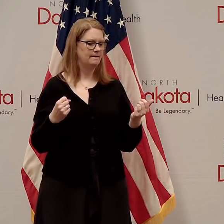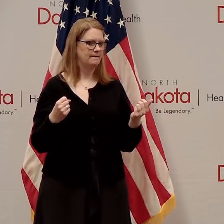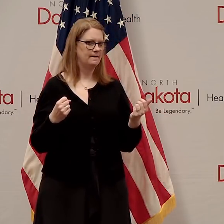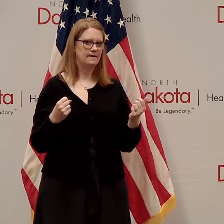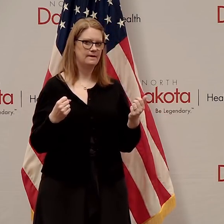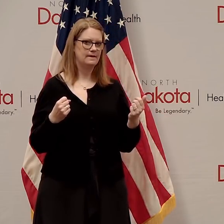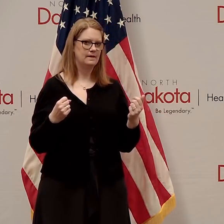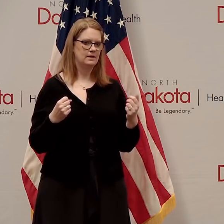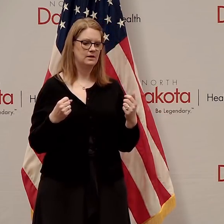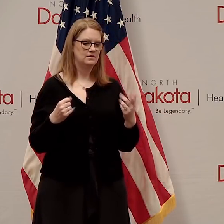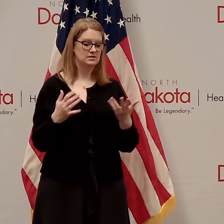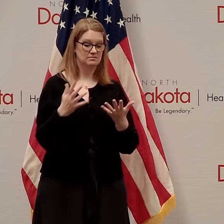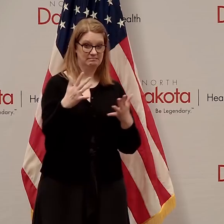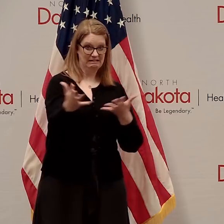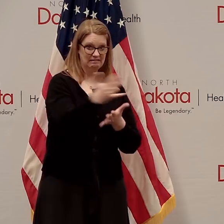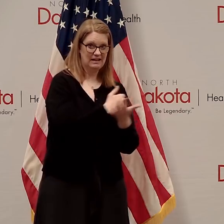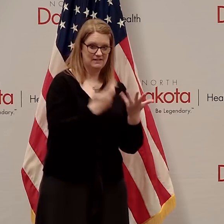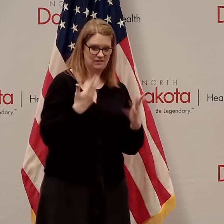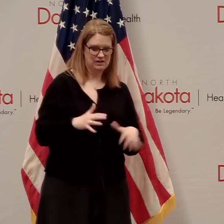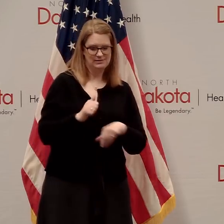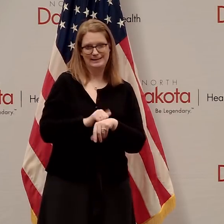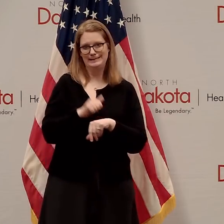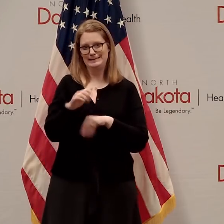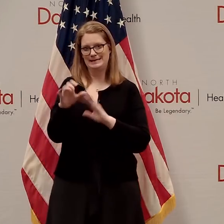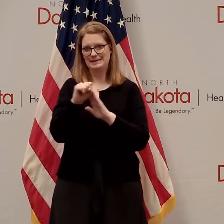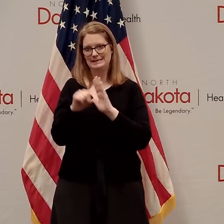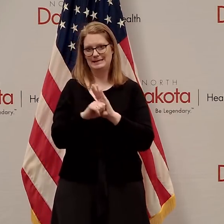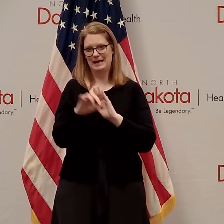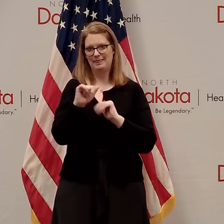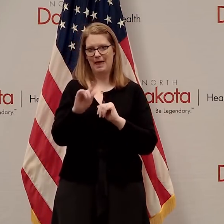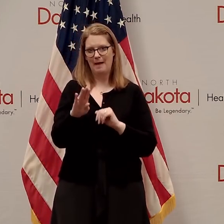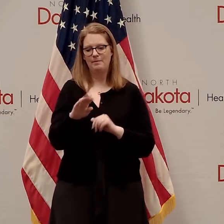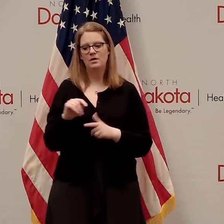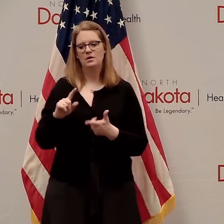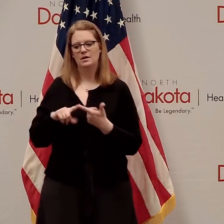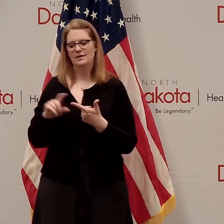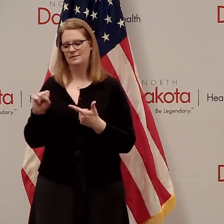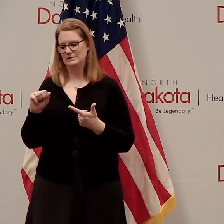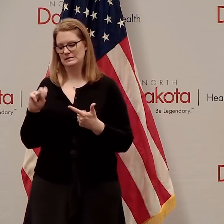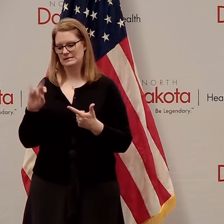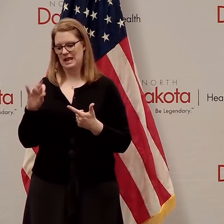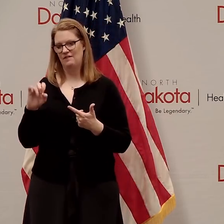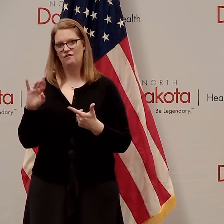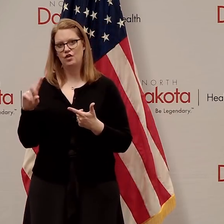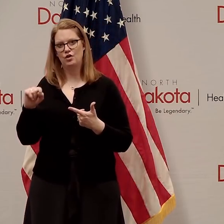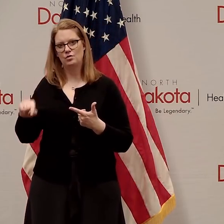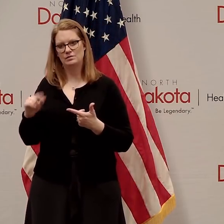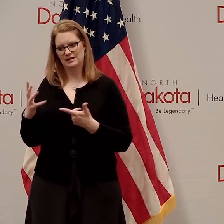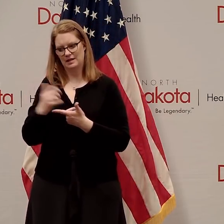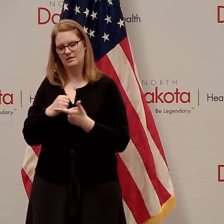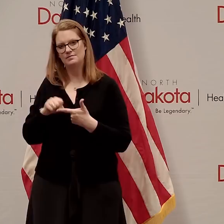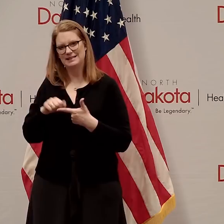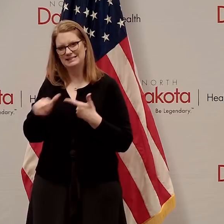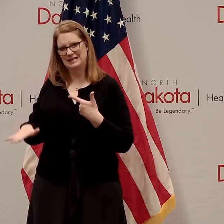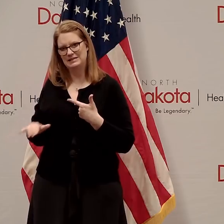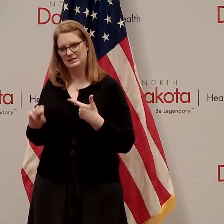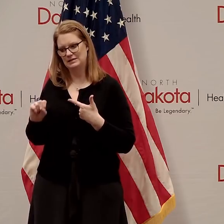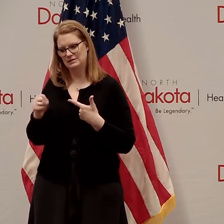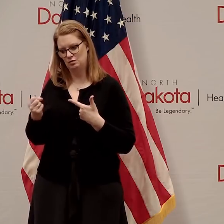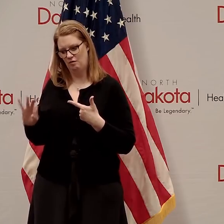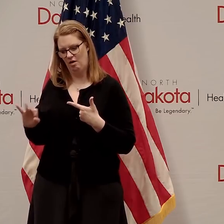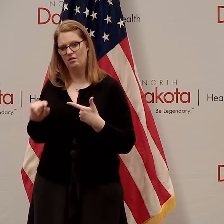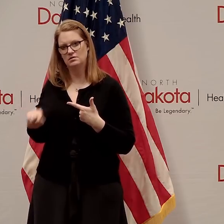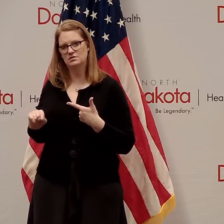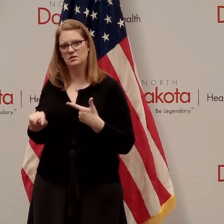they're sent to either the state lab. If Sanford's collecting them, they were going to their lab in Sioux Falls. If Altru collected